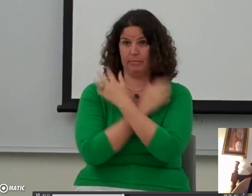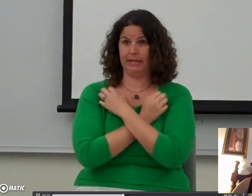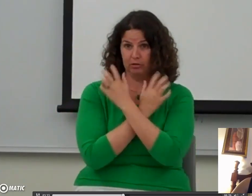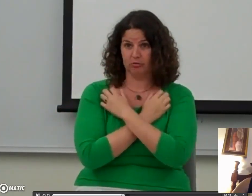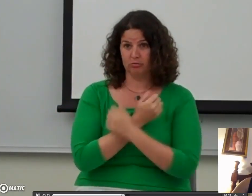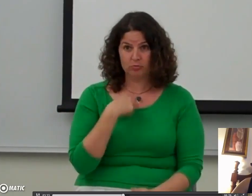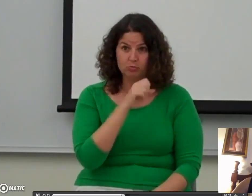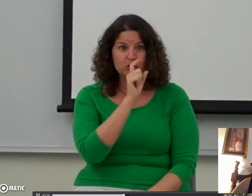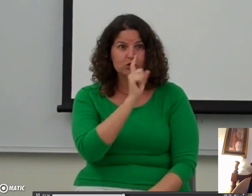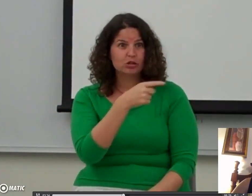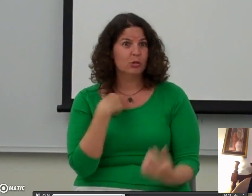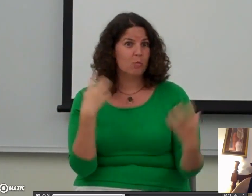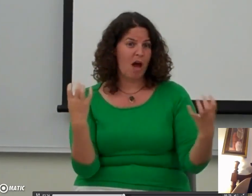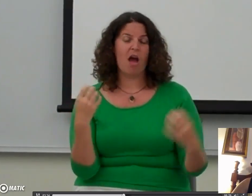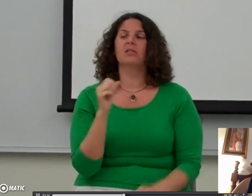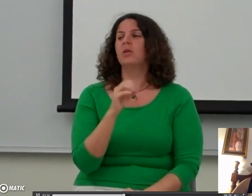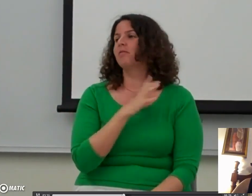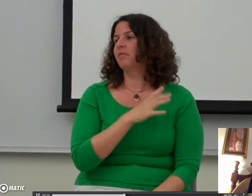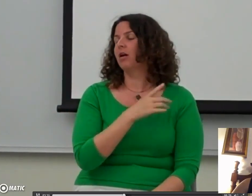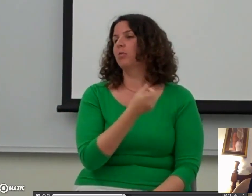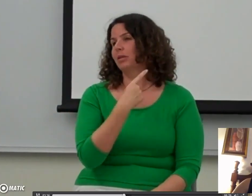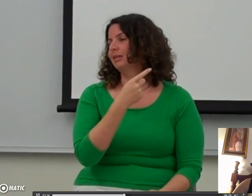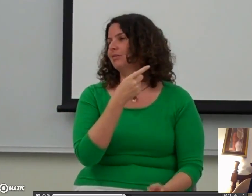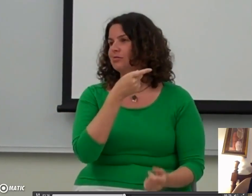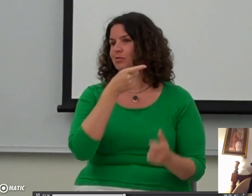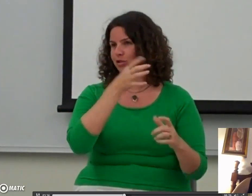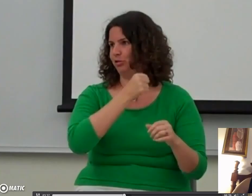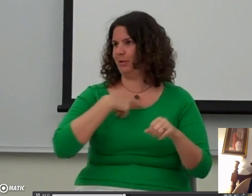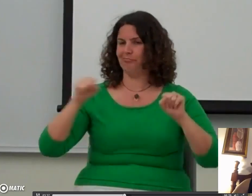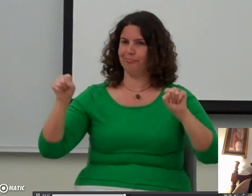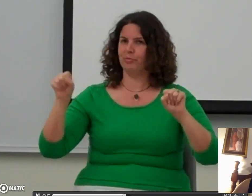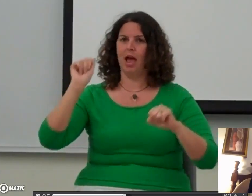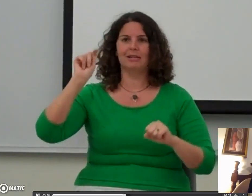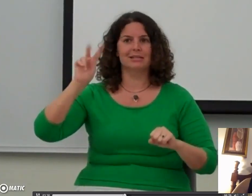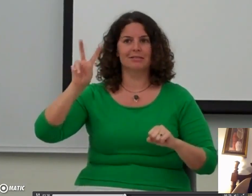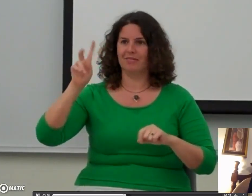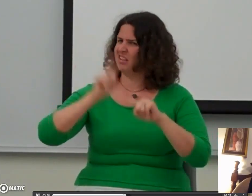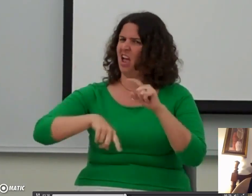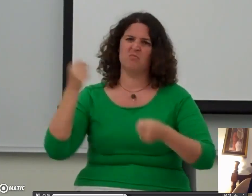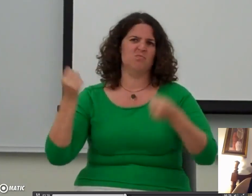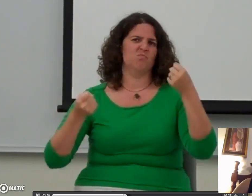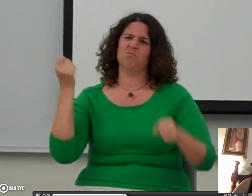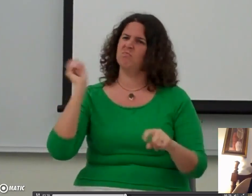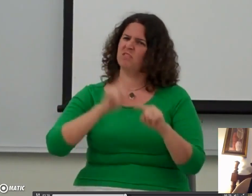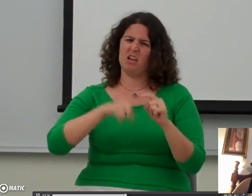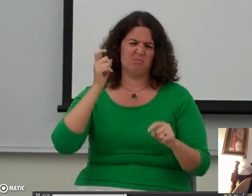man. He asked me, did I want to go see the polar bears? And I was like, okay, that's fine. So I joined them in the ATV